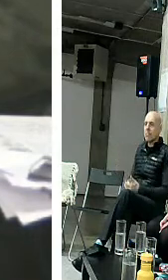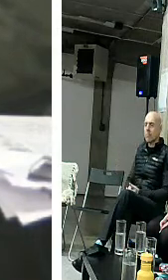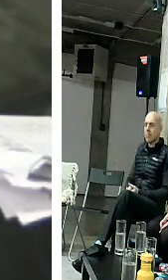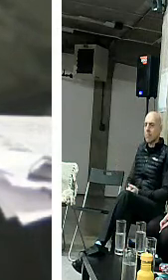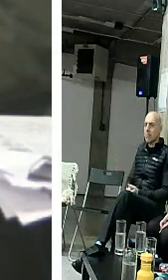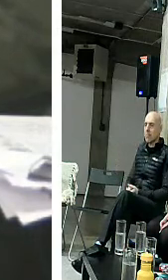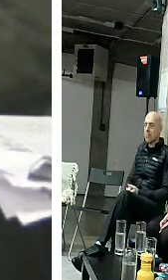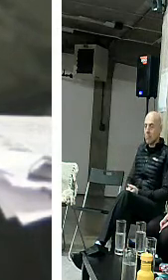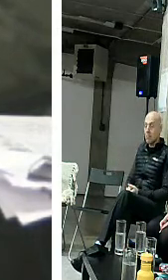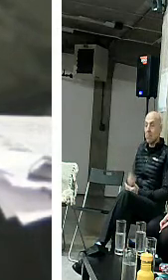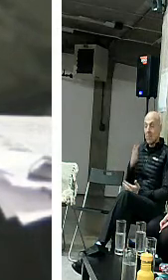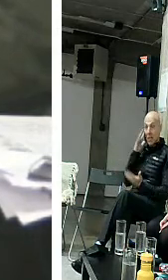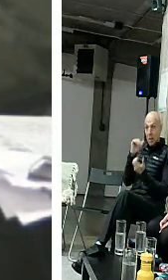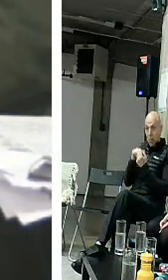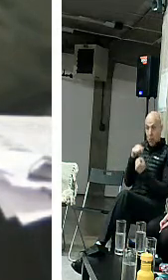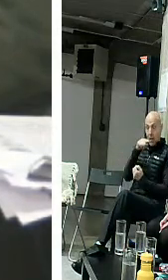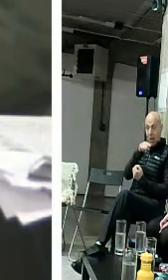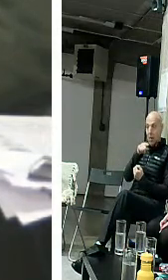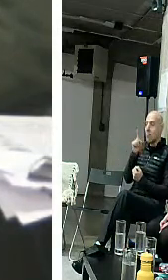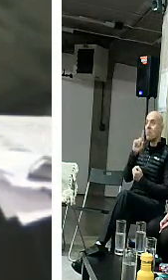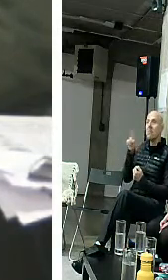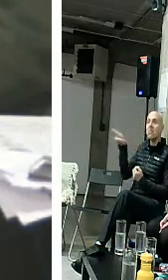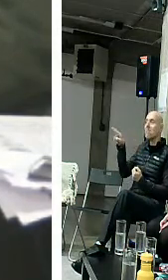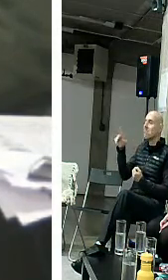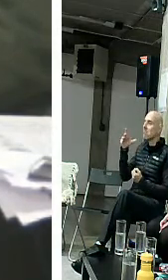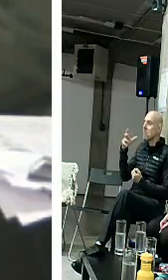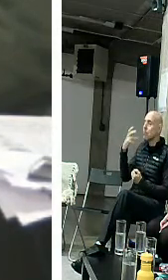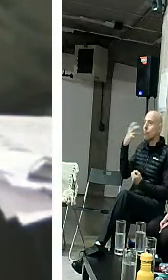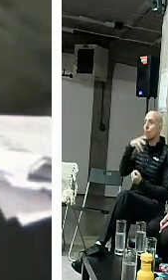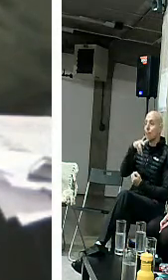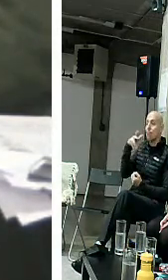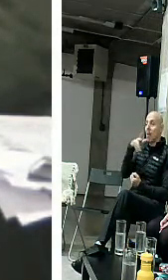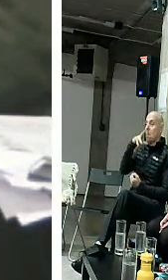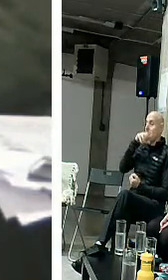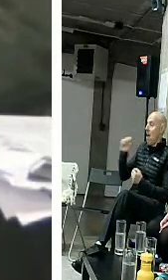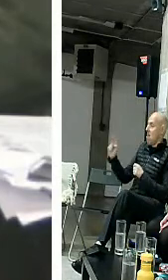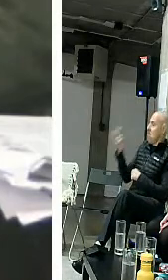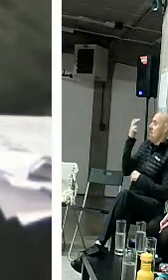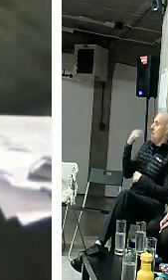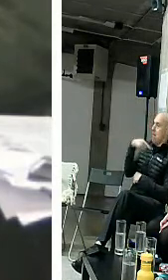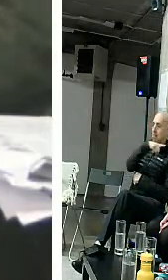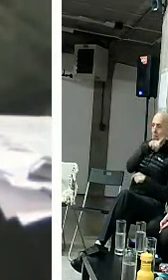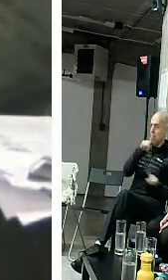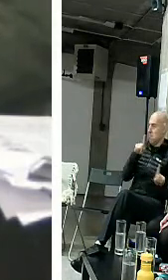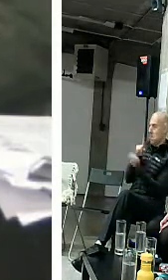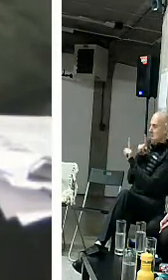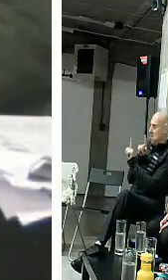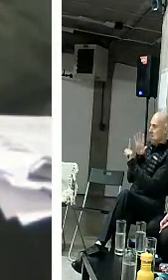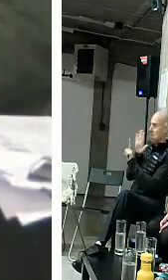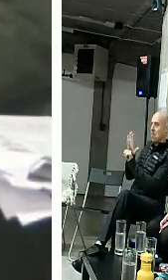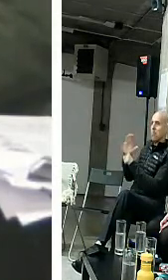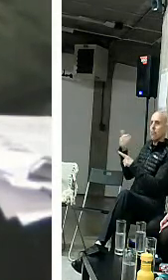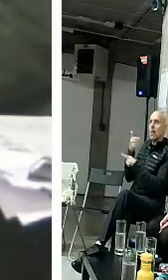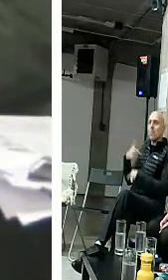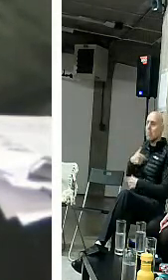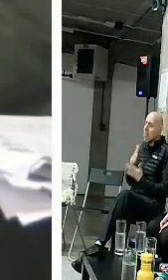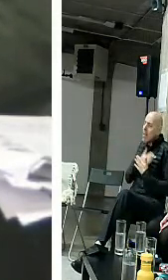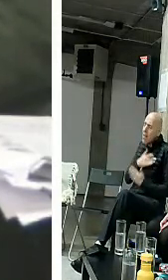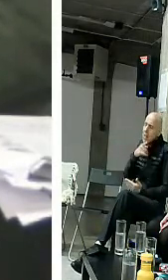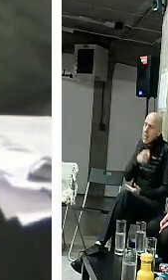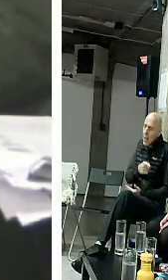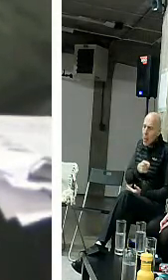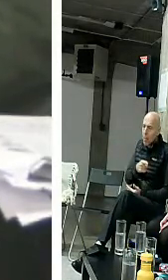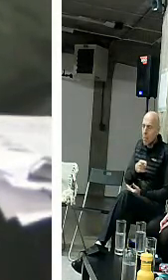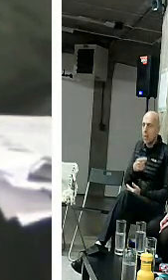The memory of him protecting me from a drunk man will always stay with me. I loved Jack, and not